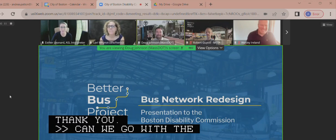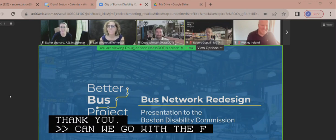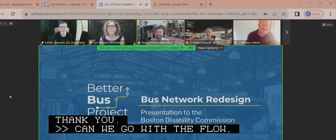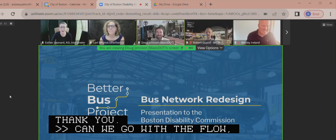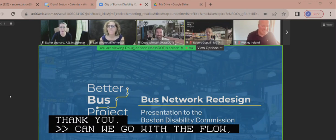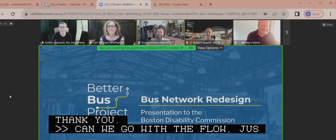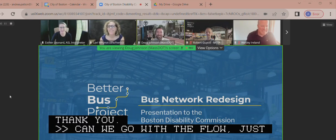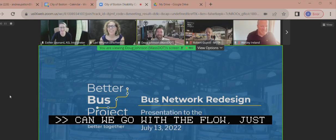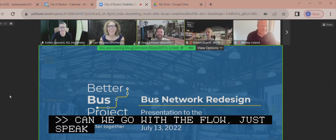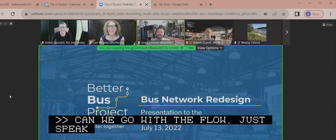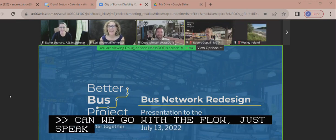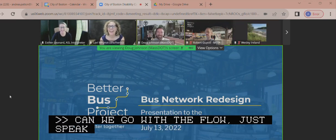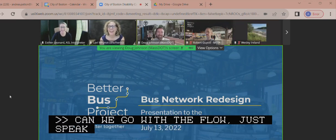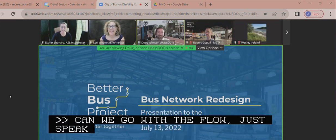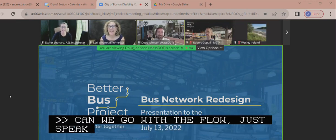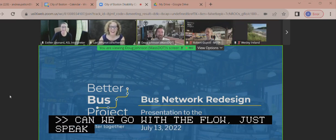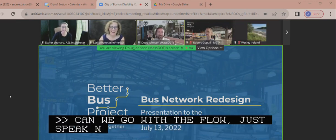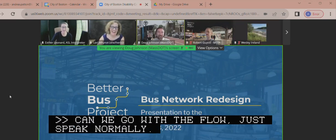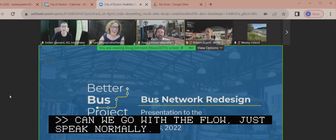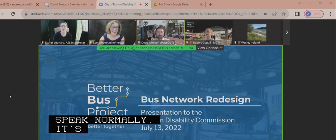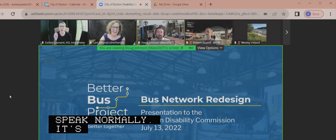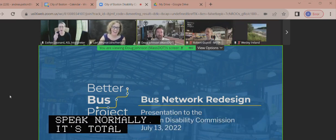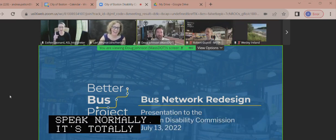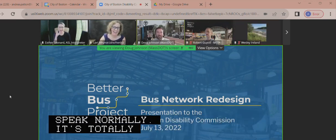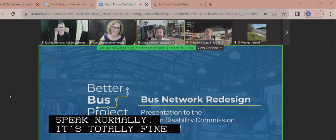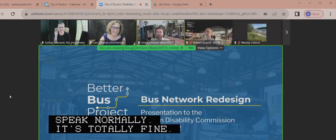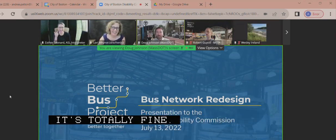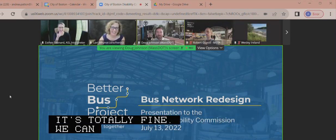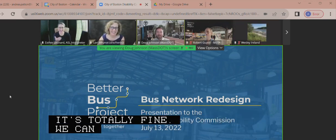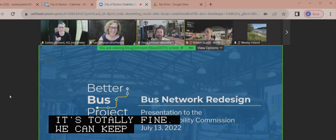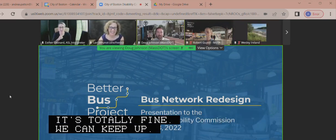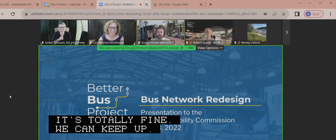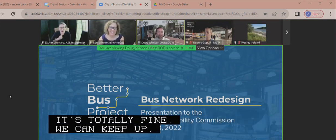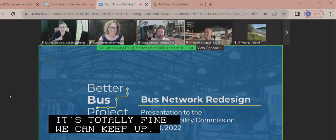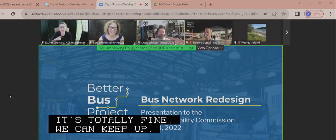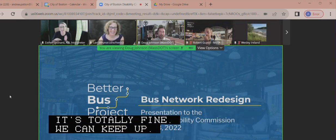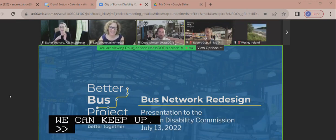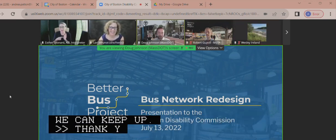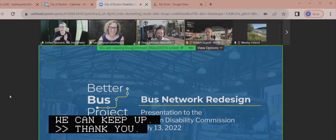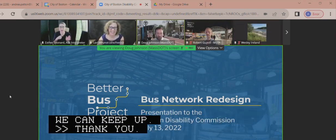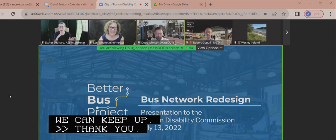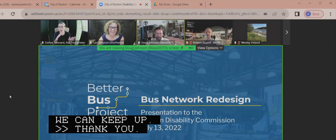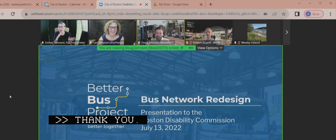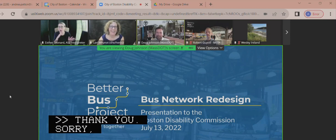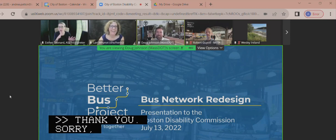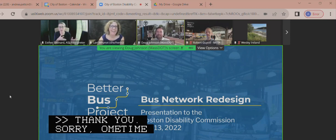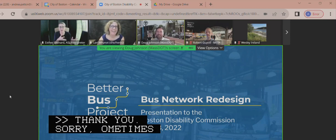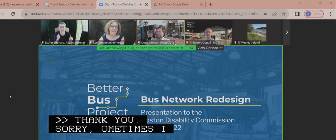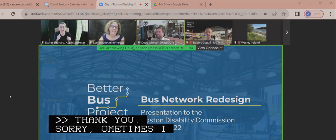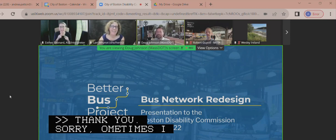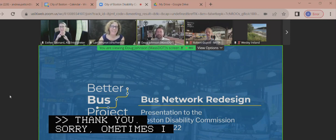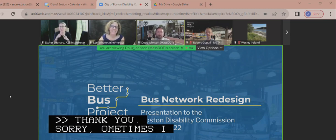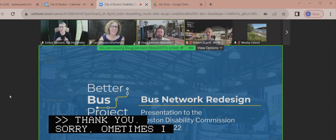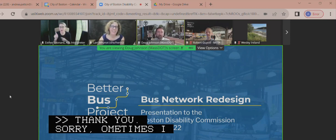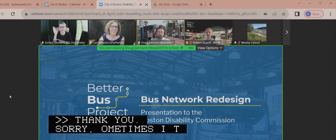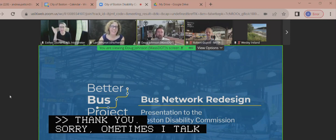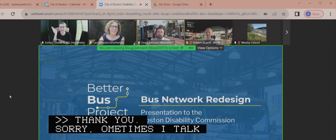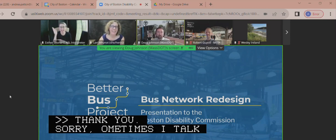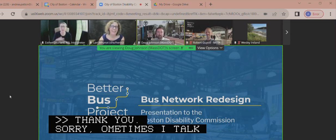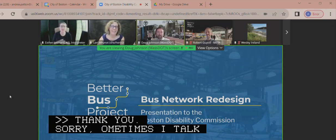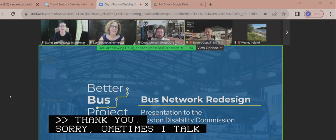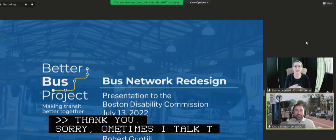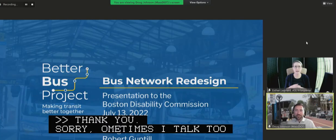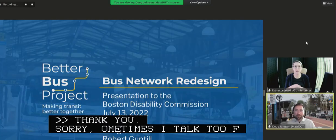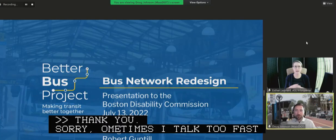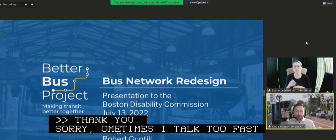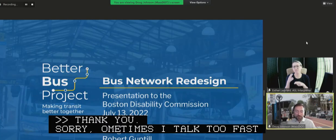interpreters will need to keep up. Okay, thank you. Sorry, sometimes I talk too fast when I'm giving these presentations. I have a